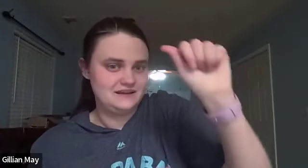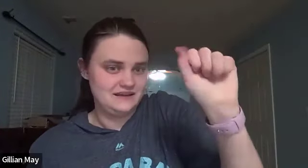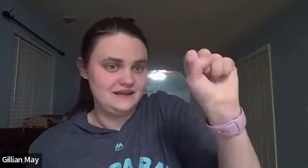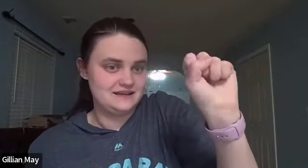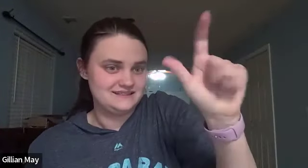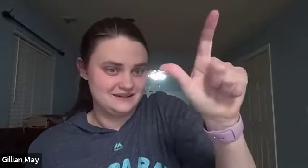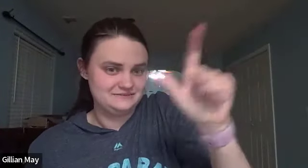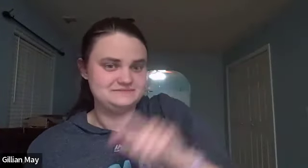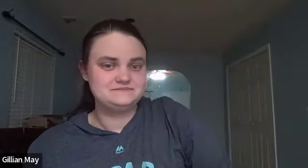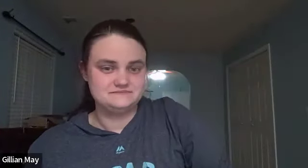ASL.